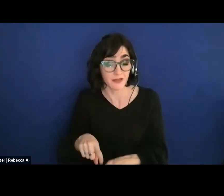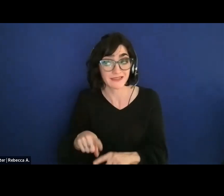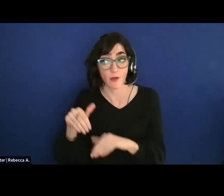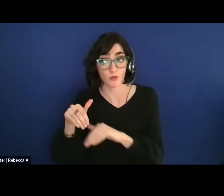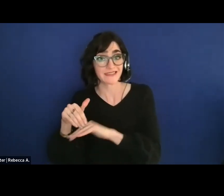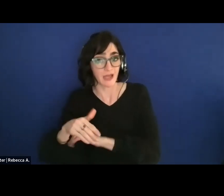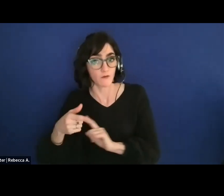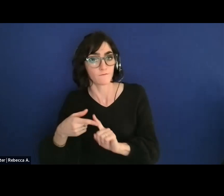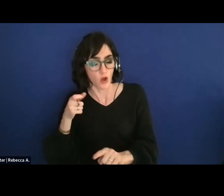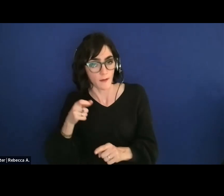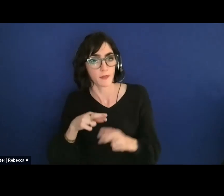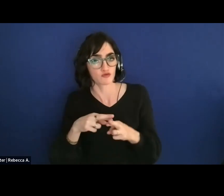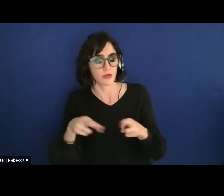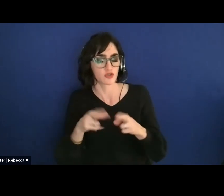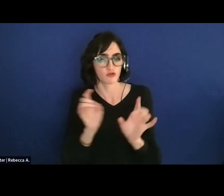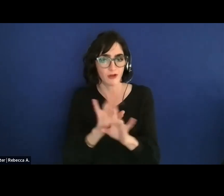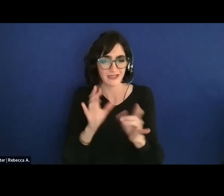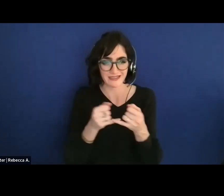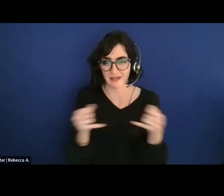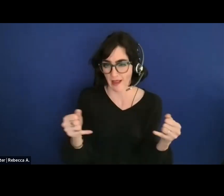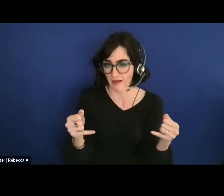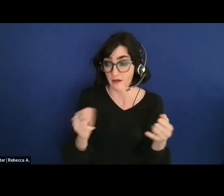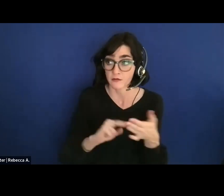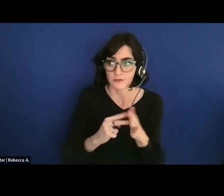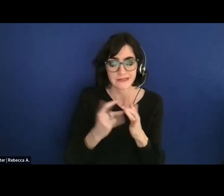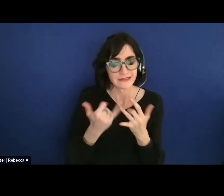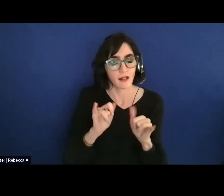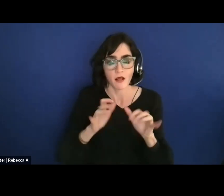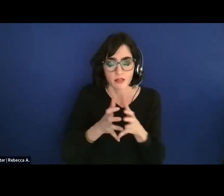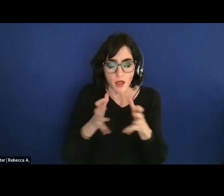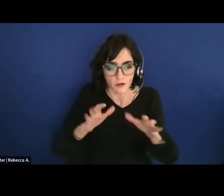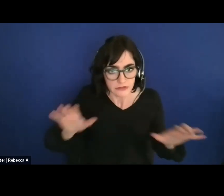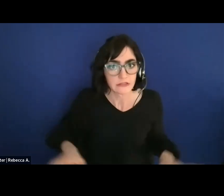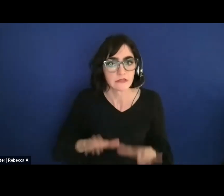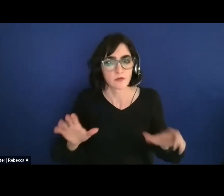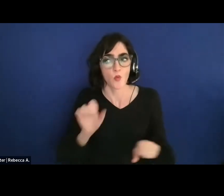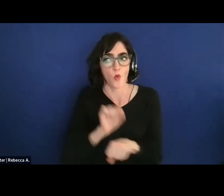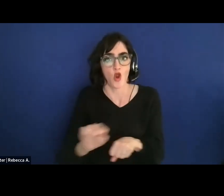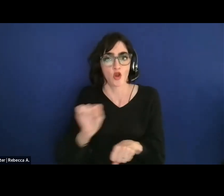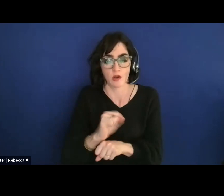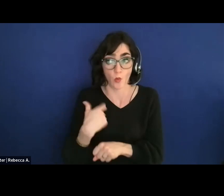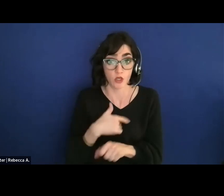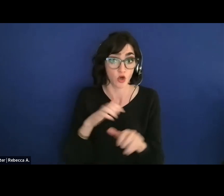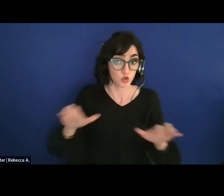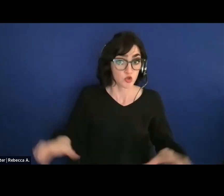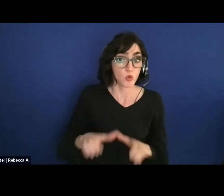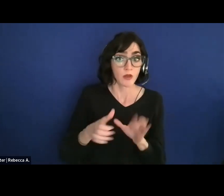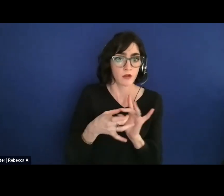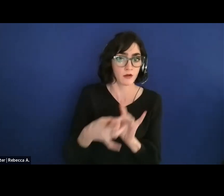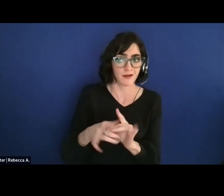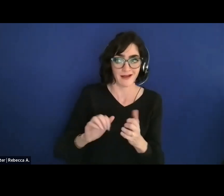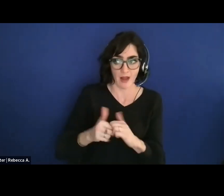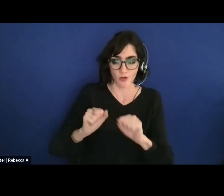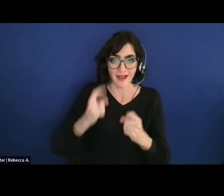regional crisis lines. So there's still a lot of work that we're doing behind the scenes around how we can have